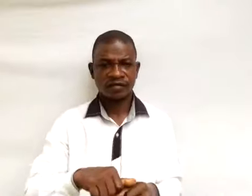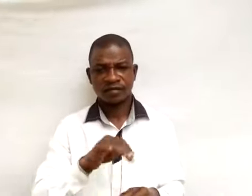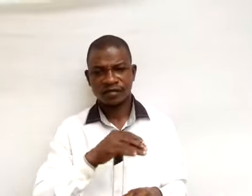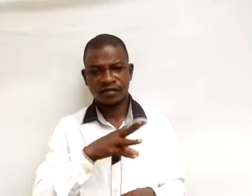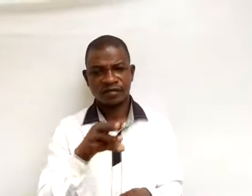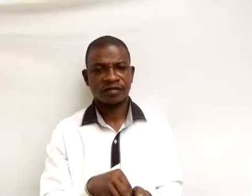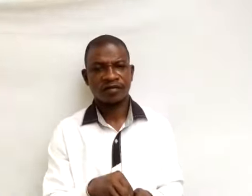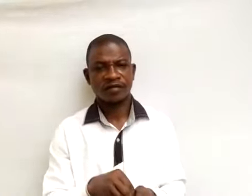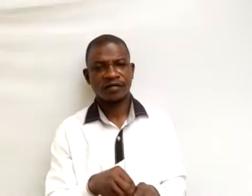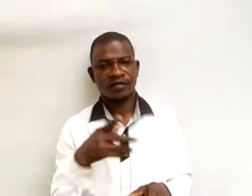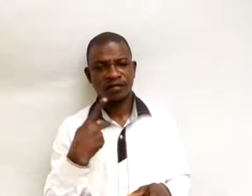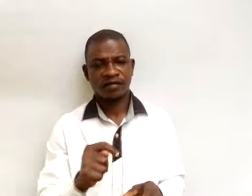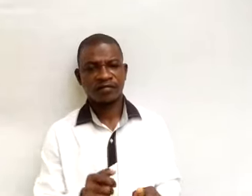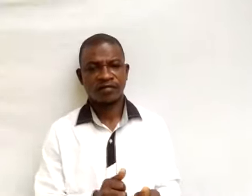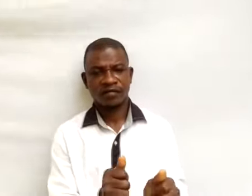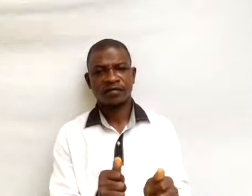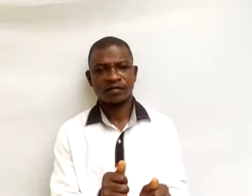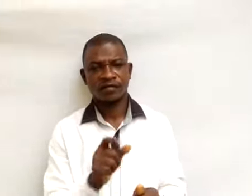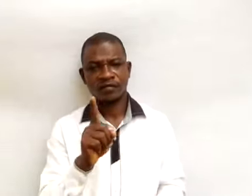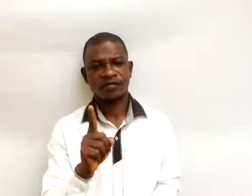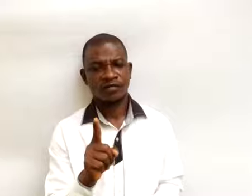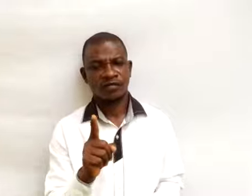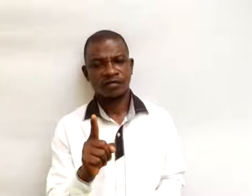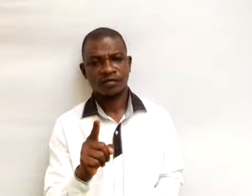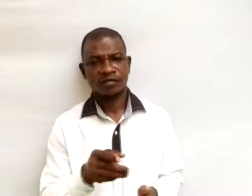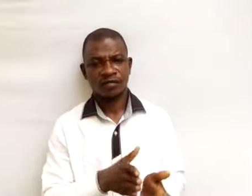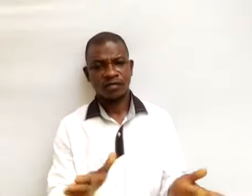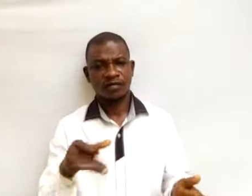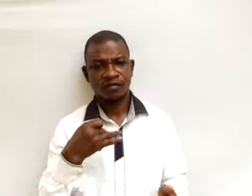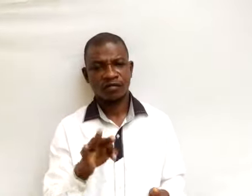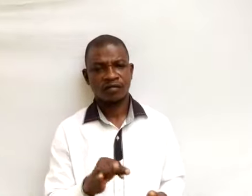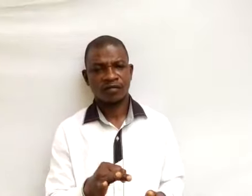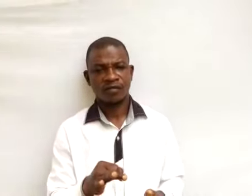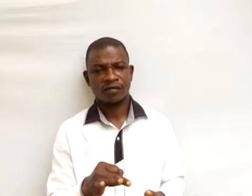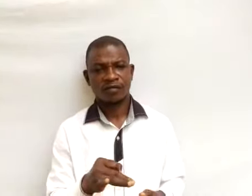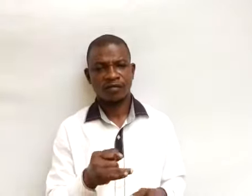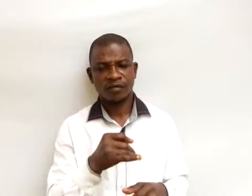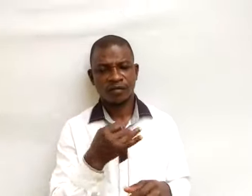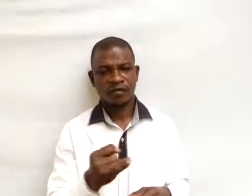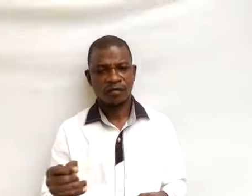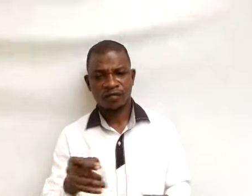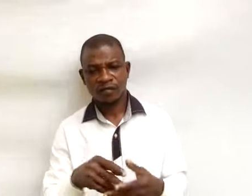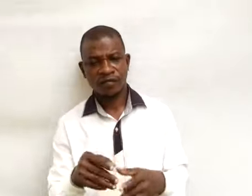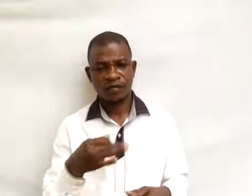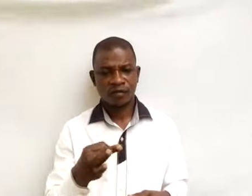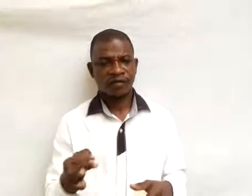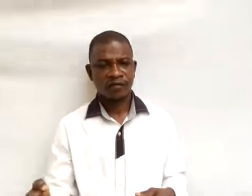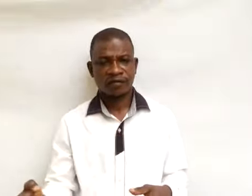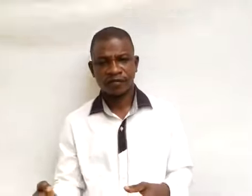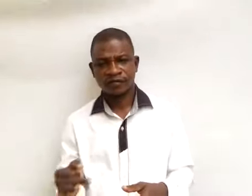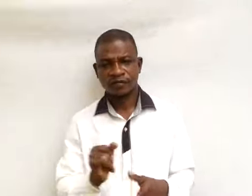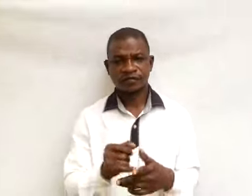include the following. 1. Availability of infrastructural facilities. Industries